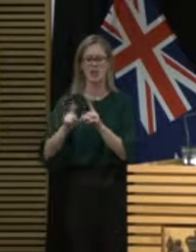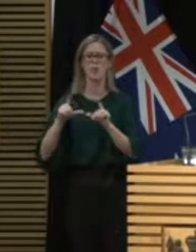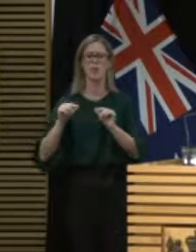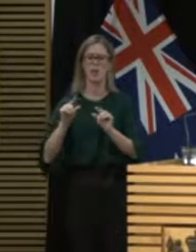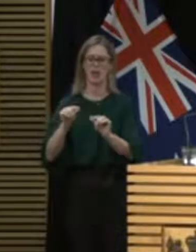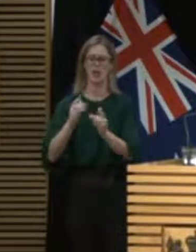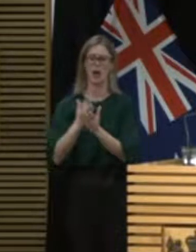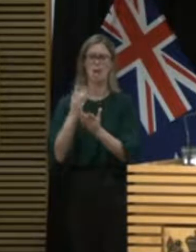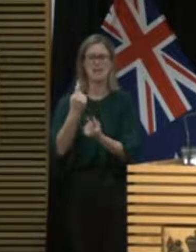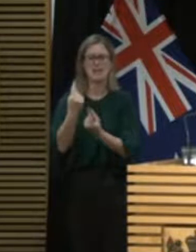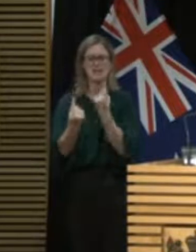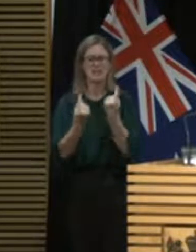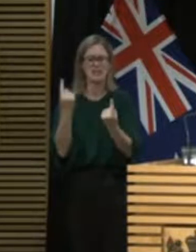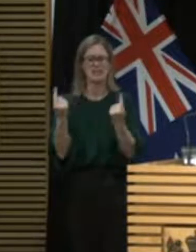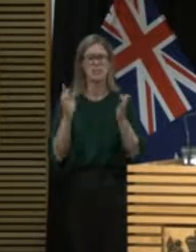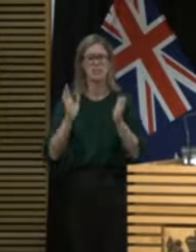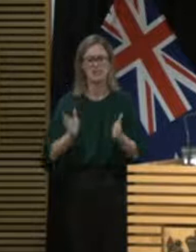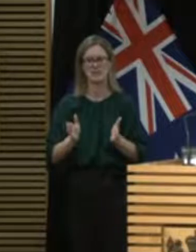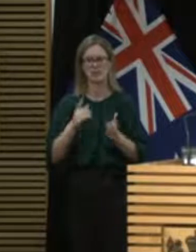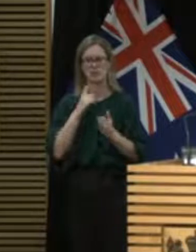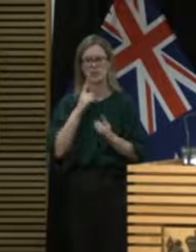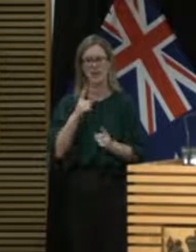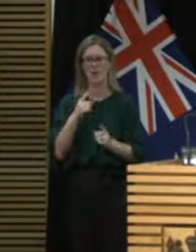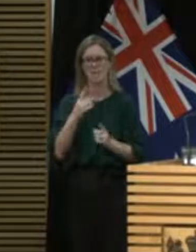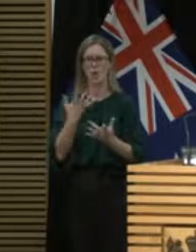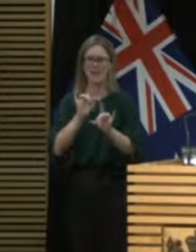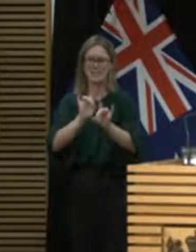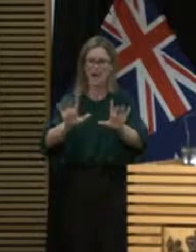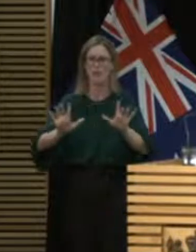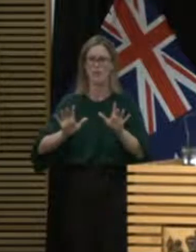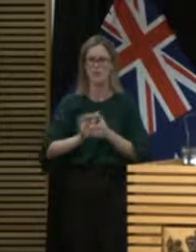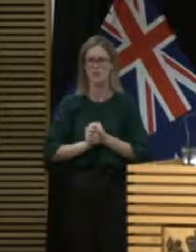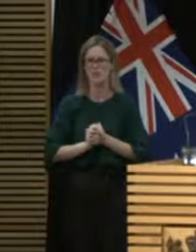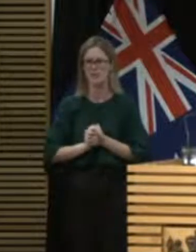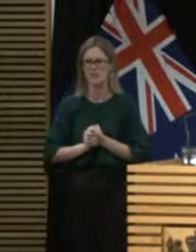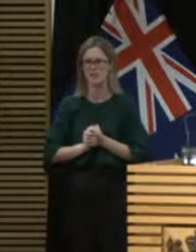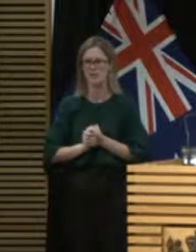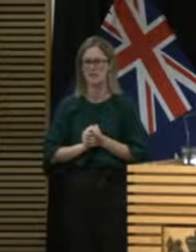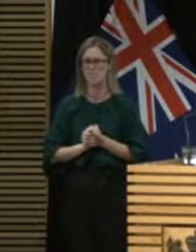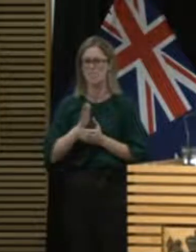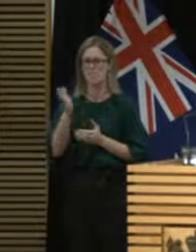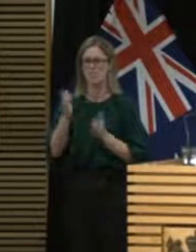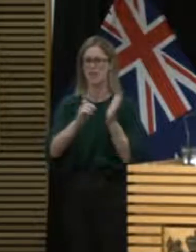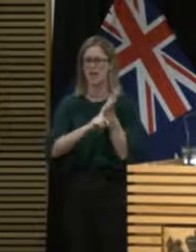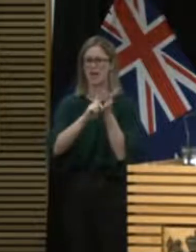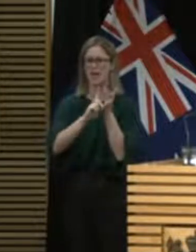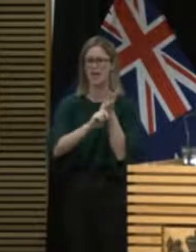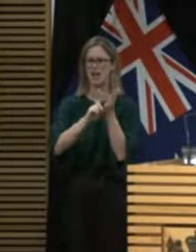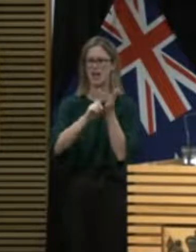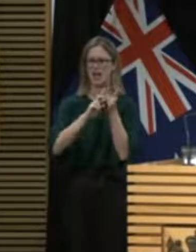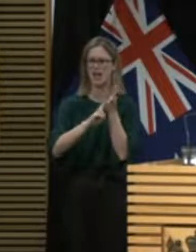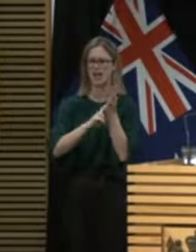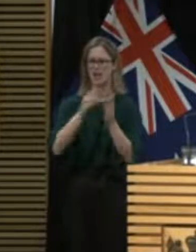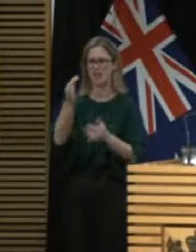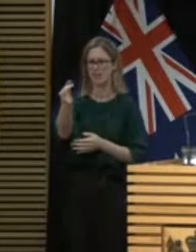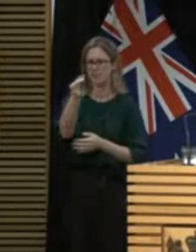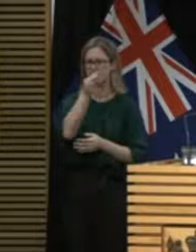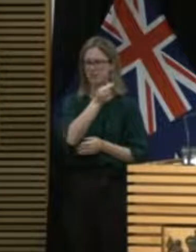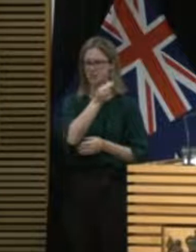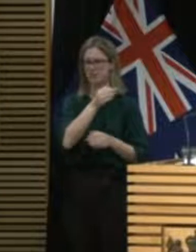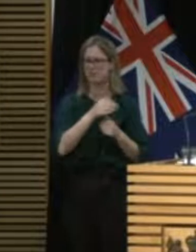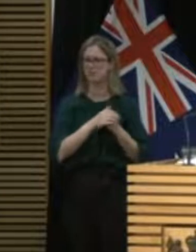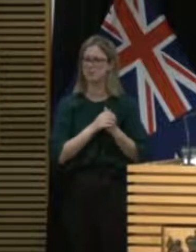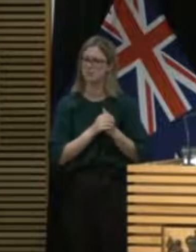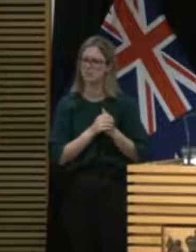But it's up to each of us to be able to say that. Yeah, Lillian, and then I'll come over to you, Gina. Just a